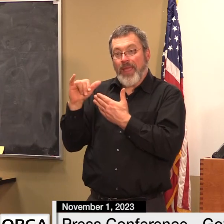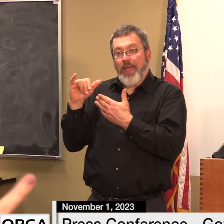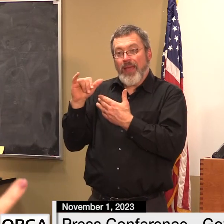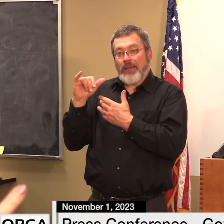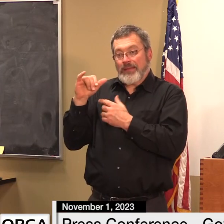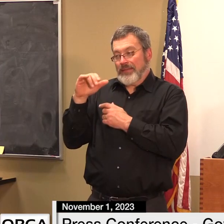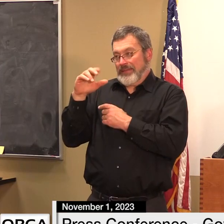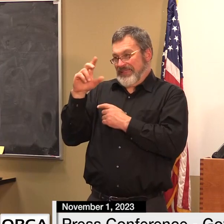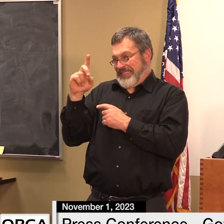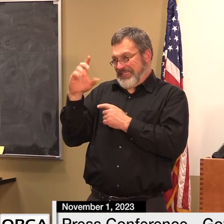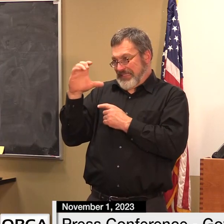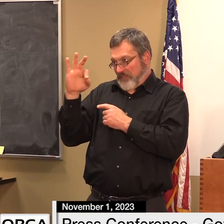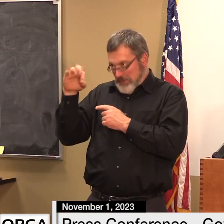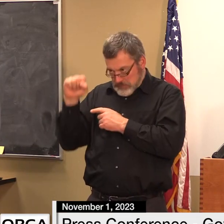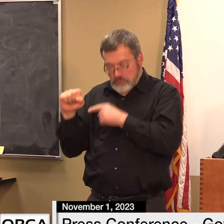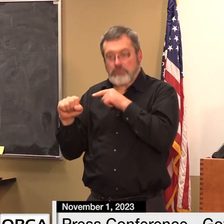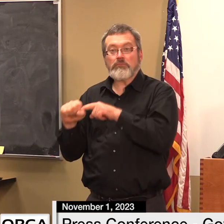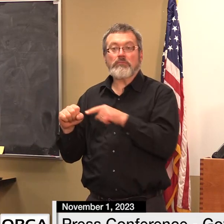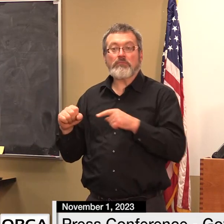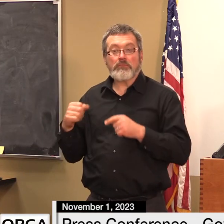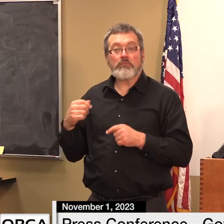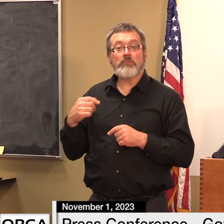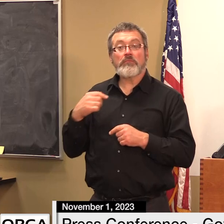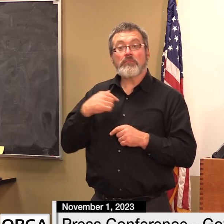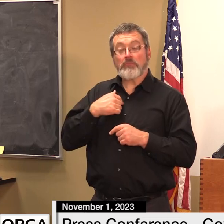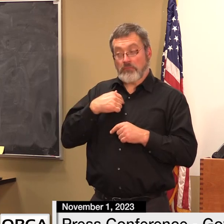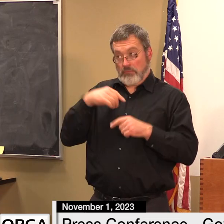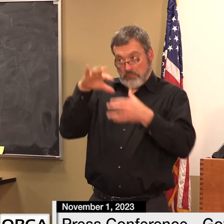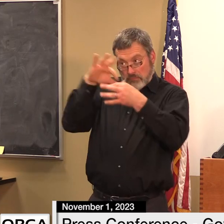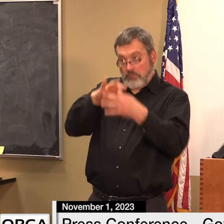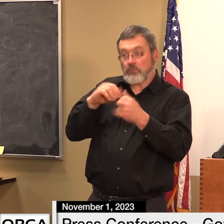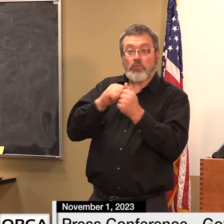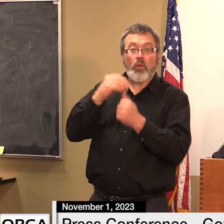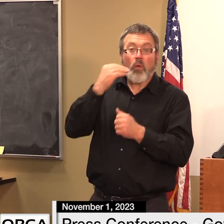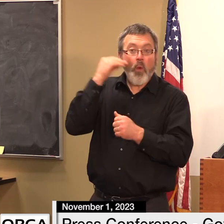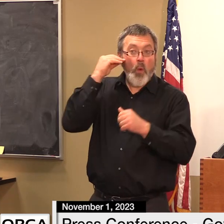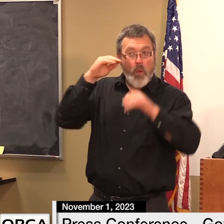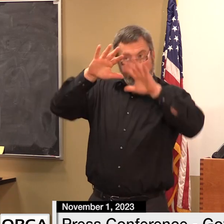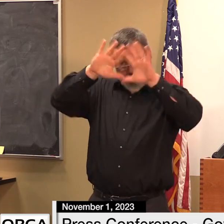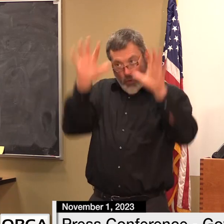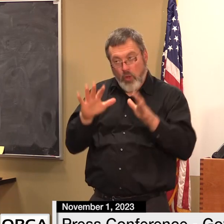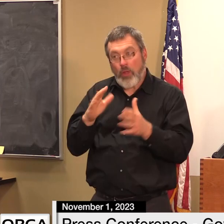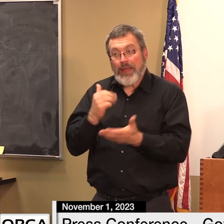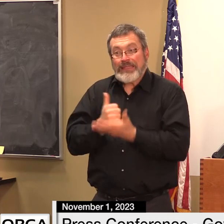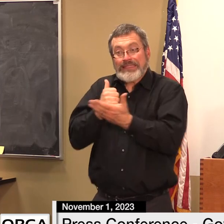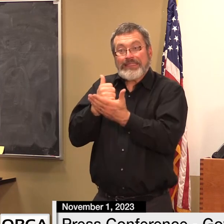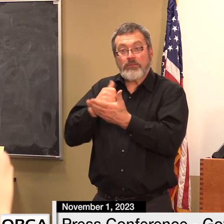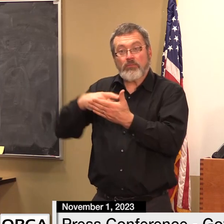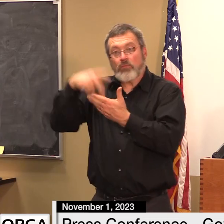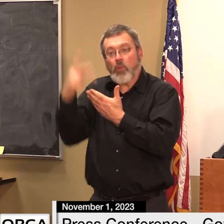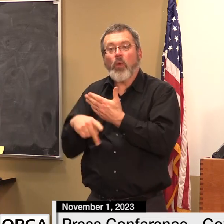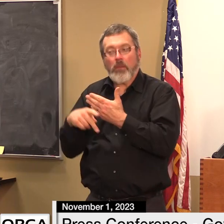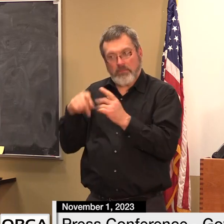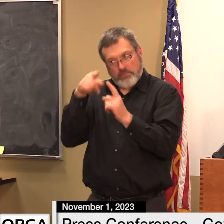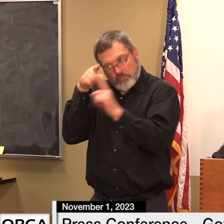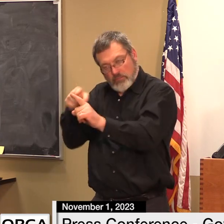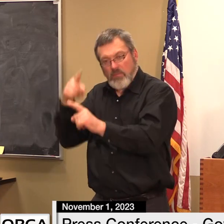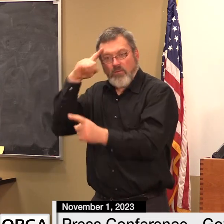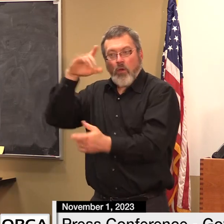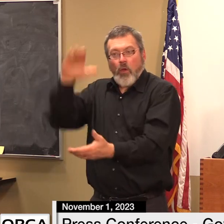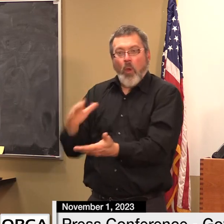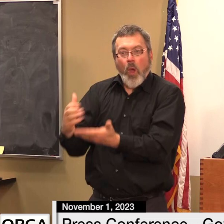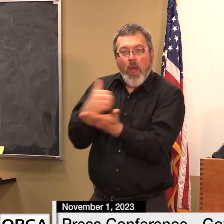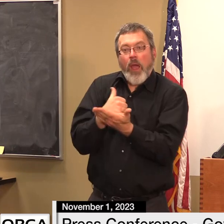Families. It's the Home Weatherization Assistance Program and the Low Income Home Energy Assistance Program, also known as